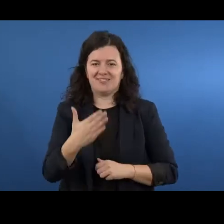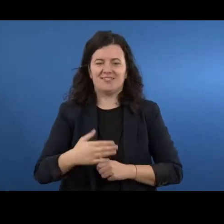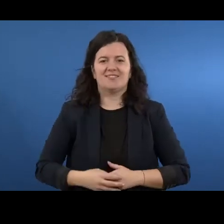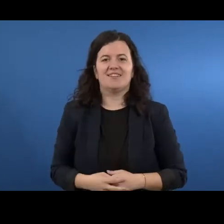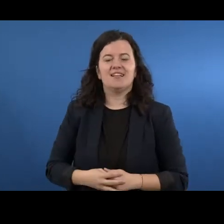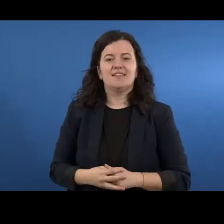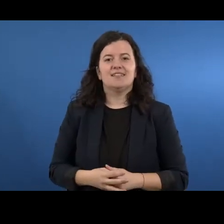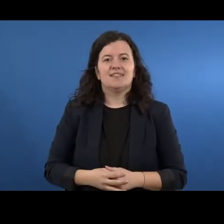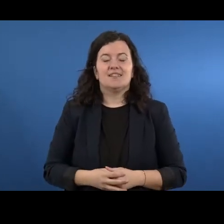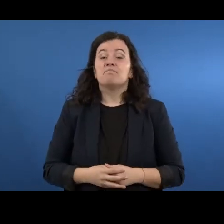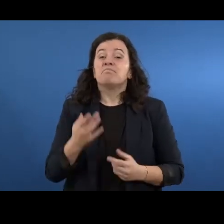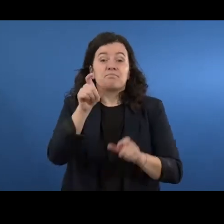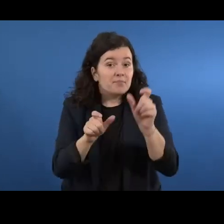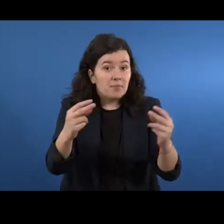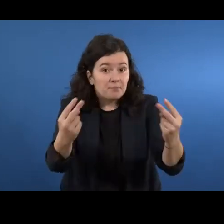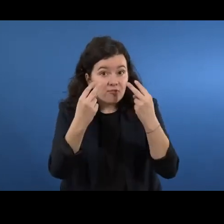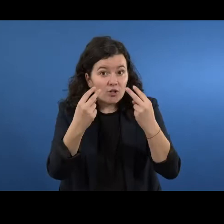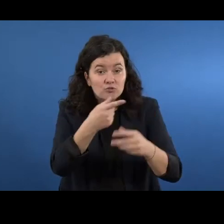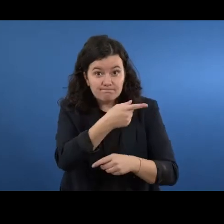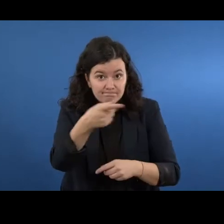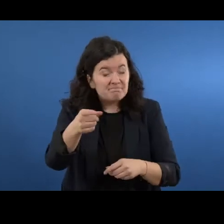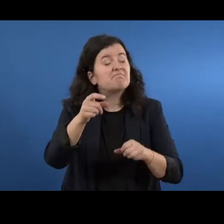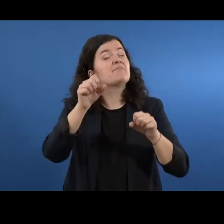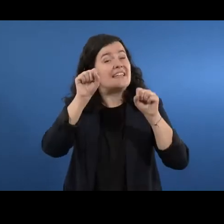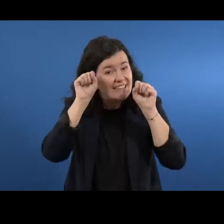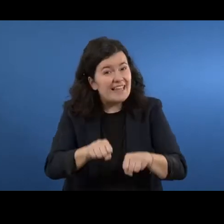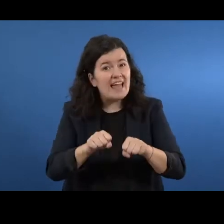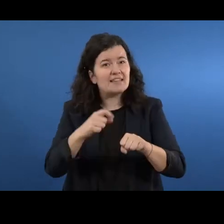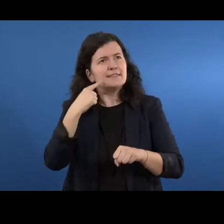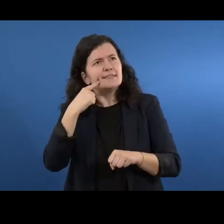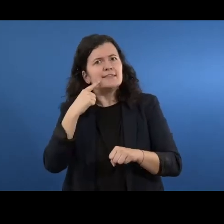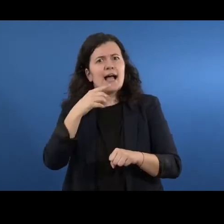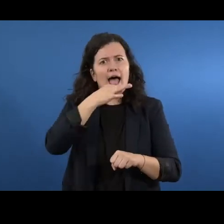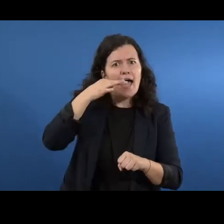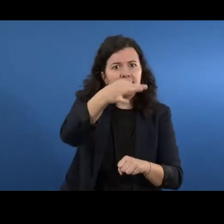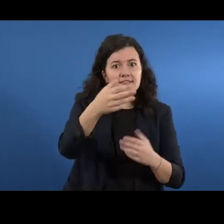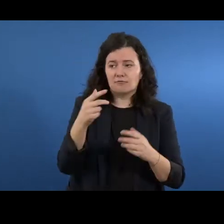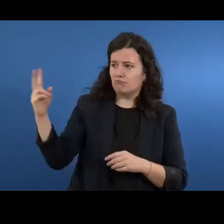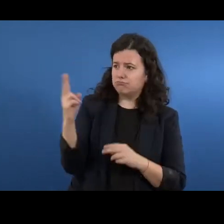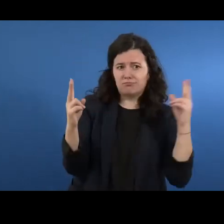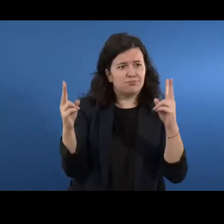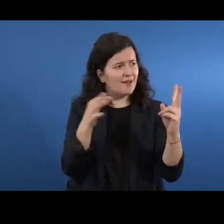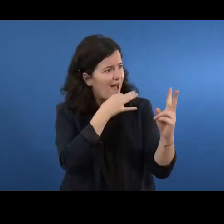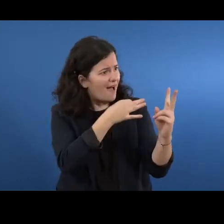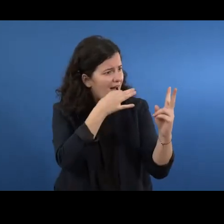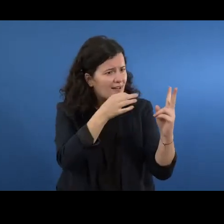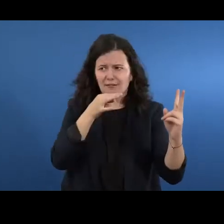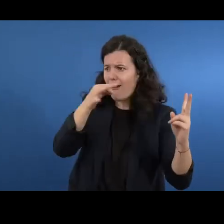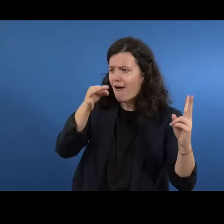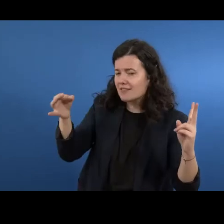to remind participants that they have an opportunity to ask questions to the panelists, and please use the chat box for